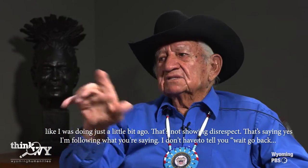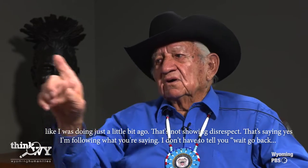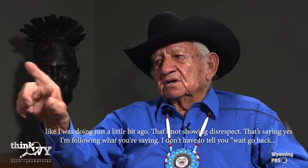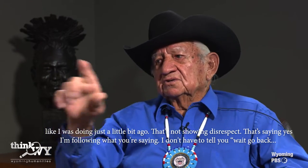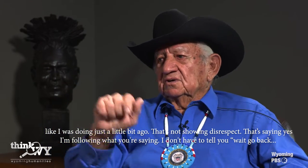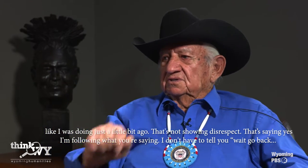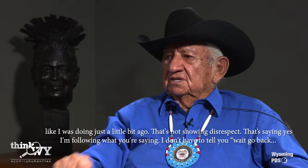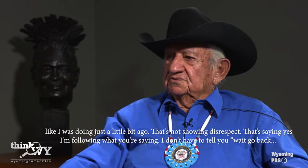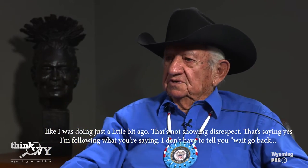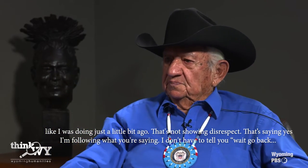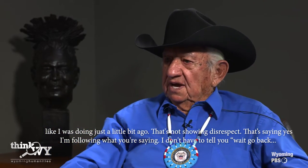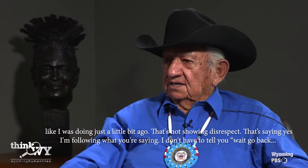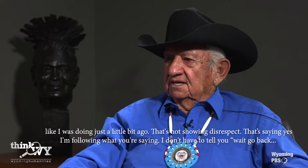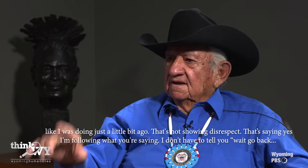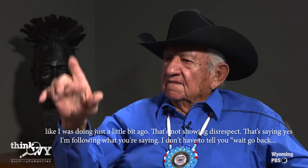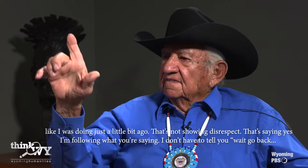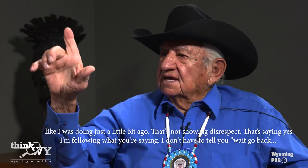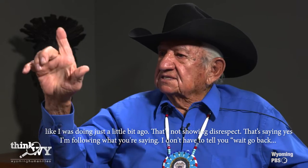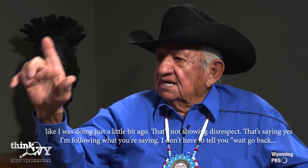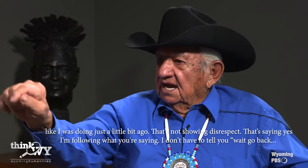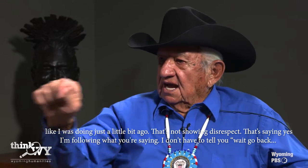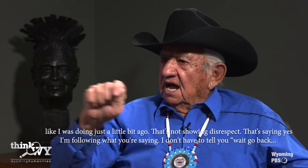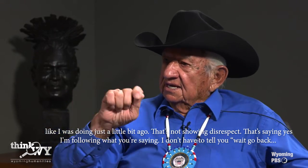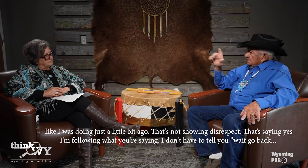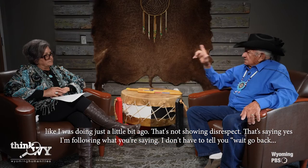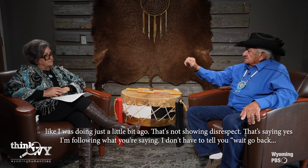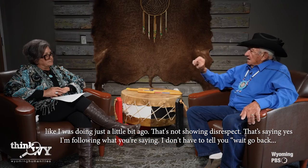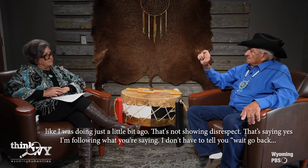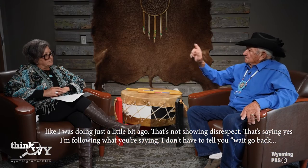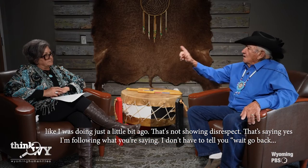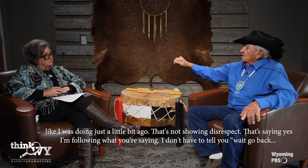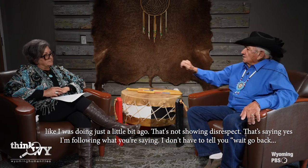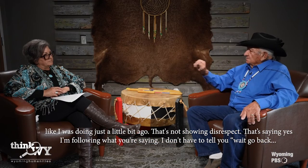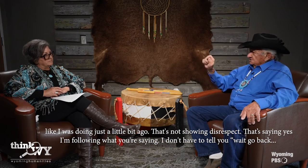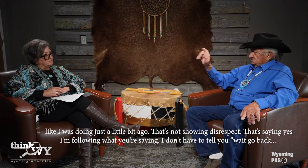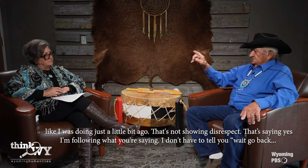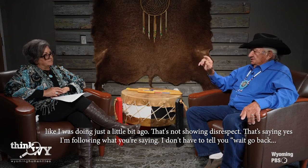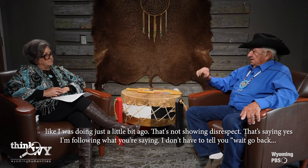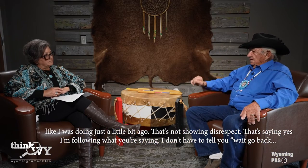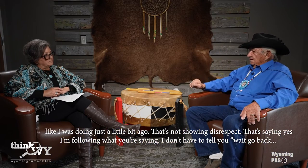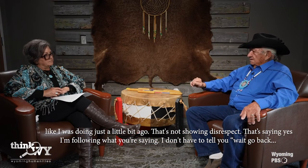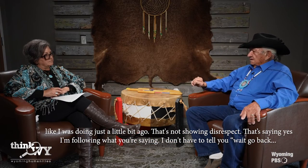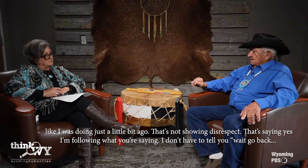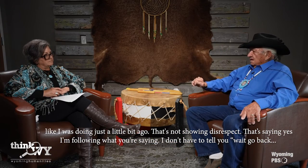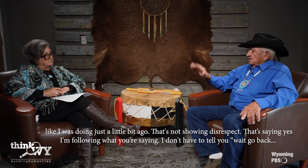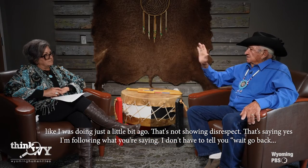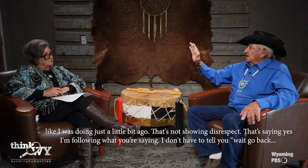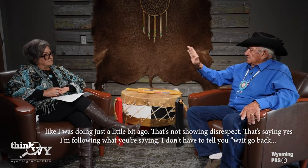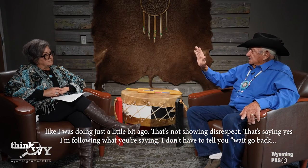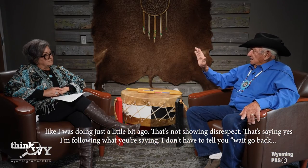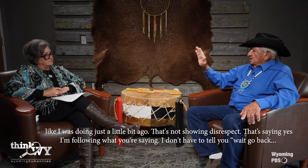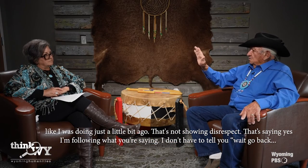not showing disrespect. That's saying, yes, I'm following what you're saying. I don't have to tell you to